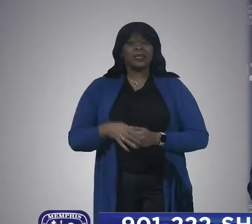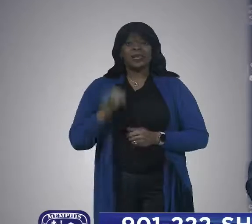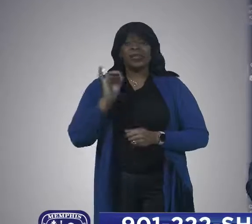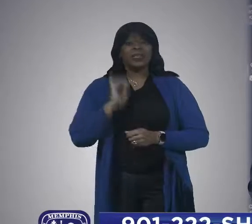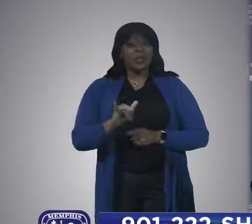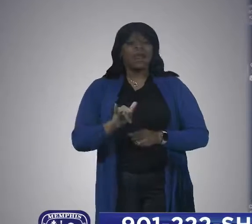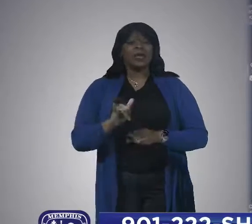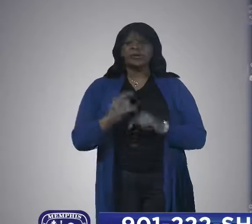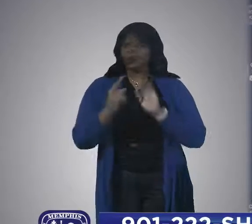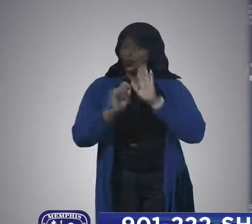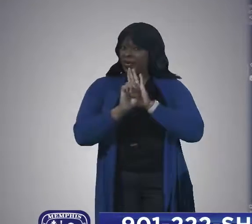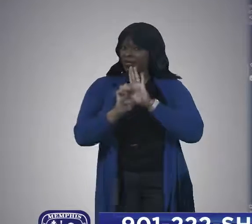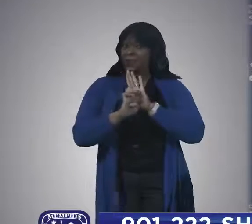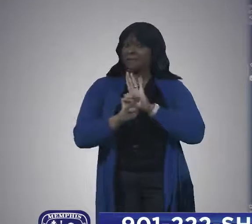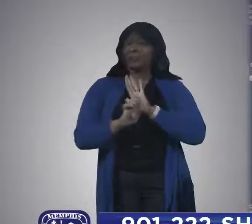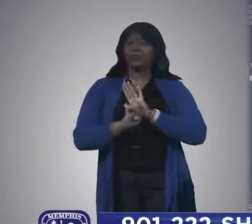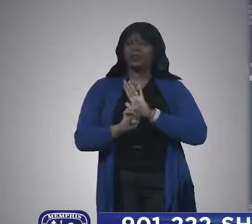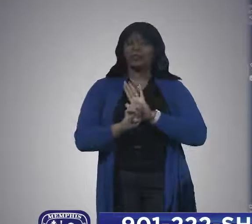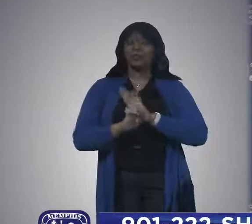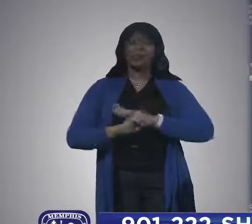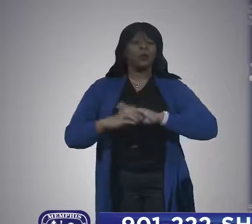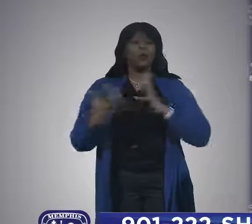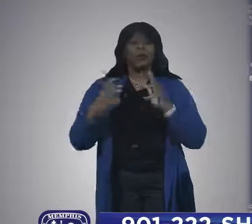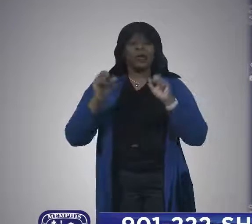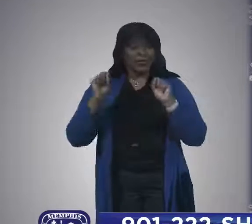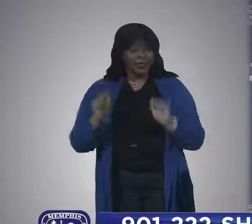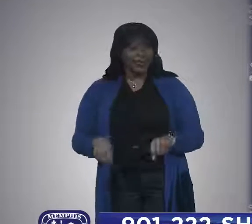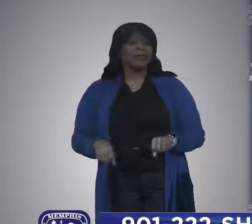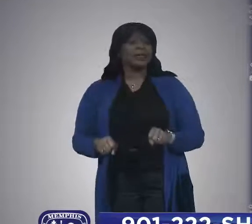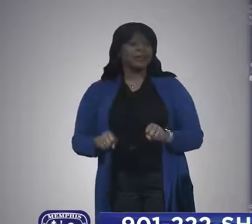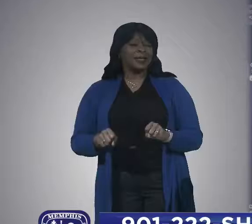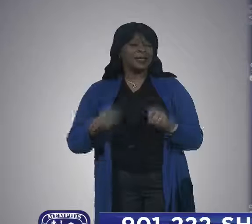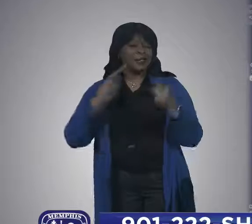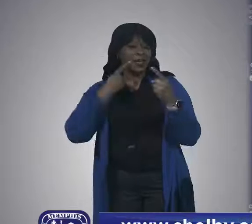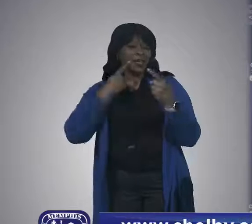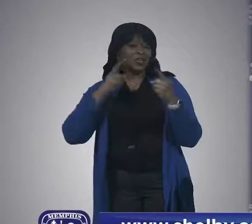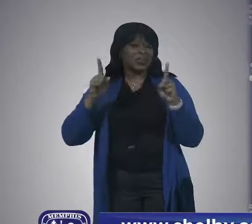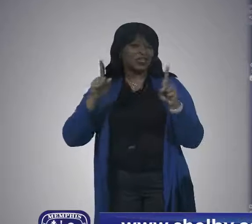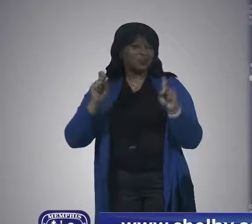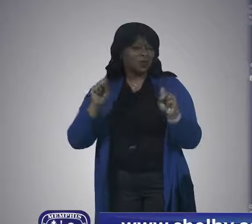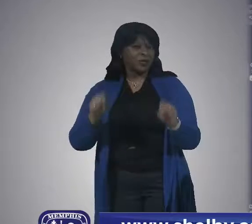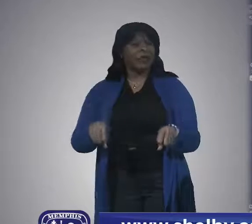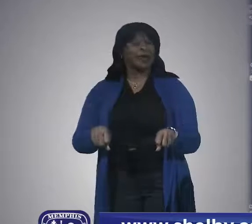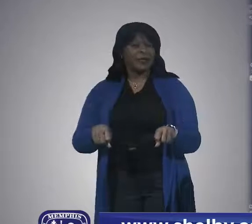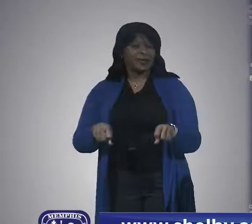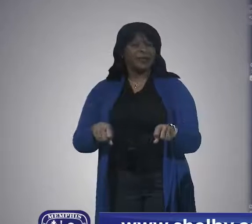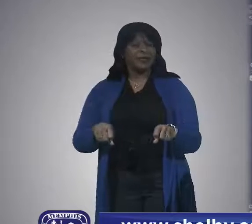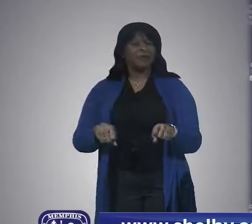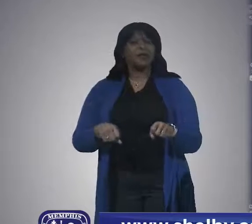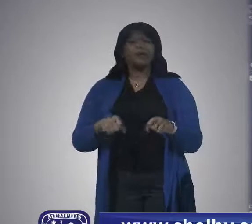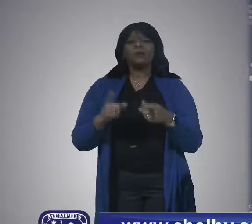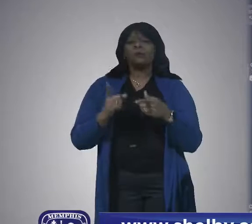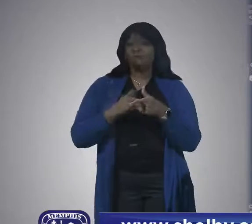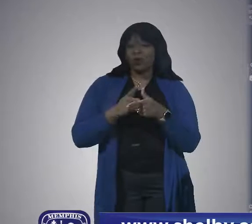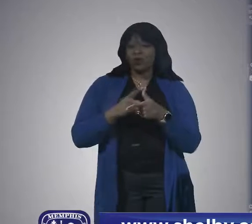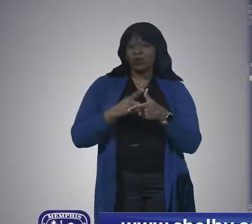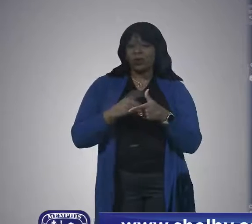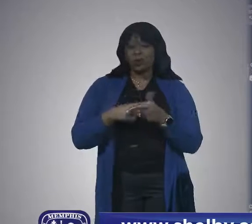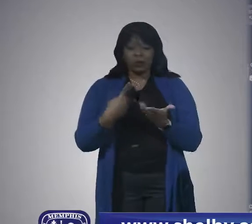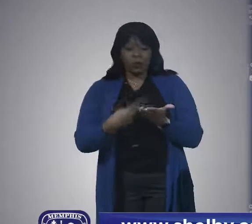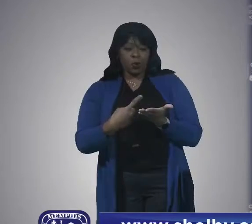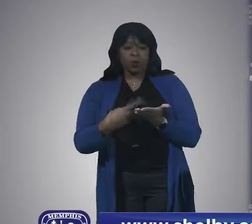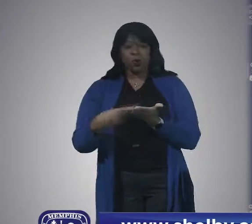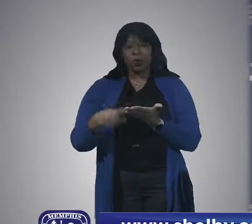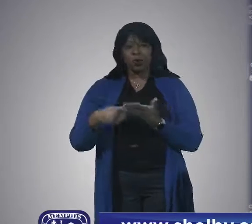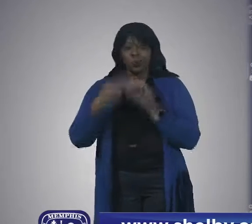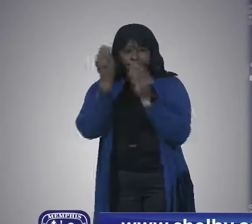is an example of what can be achieved with first talking to